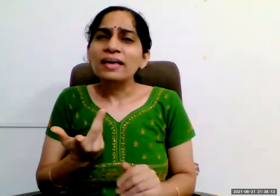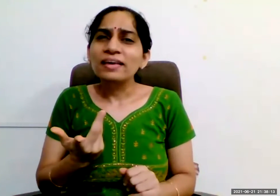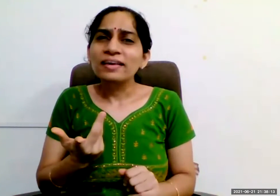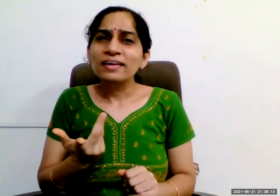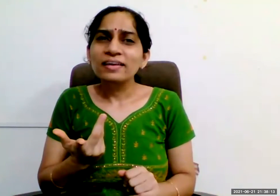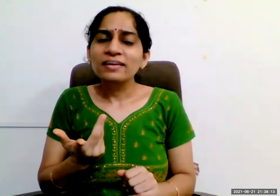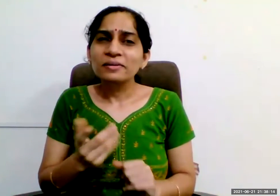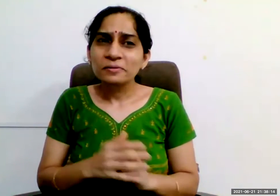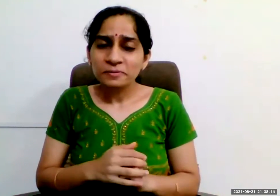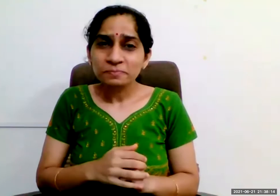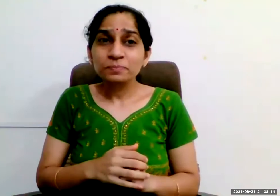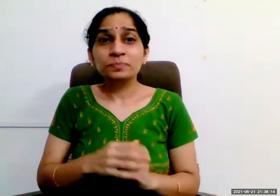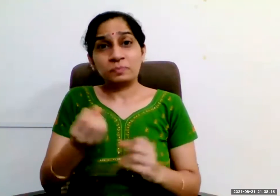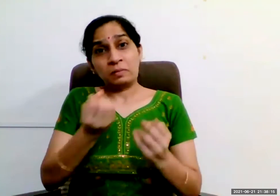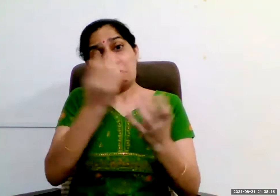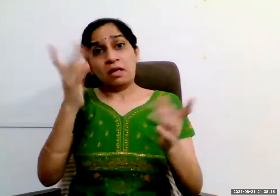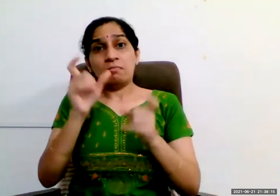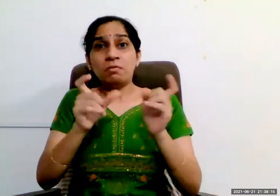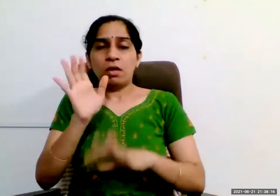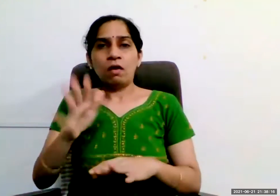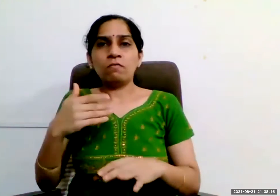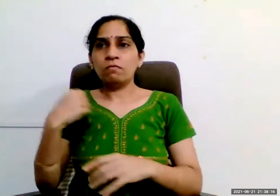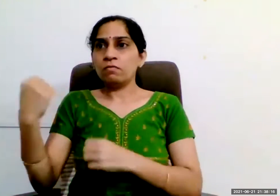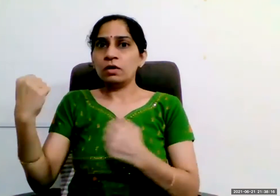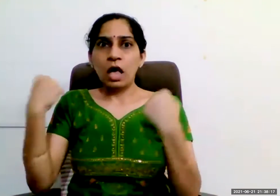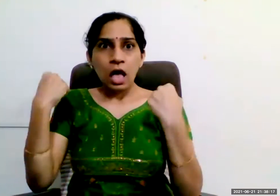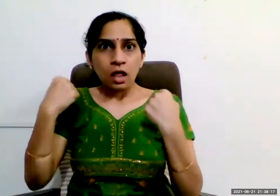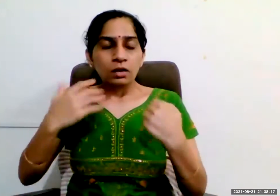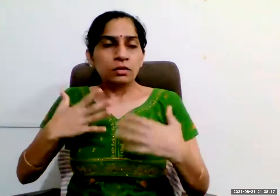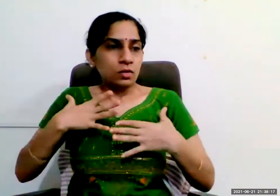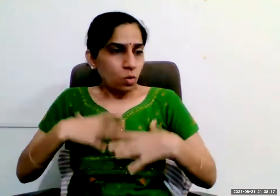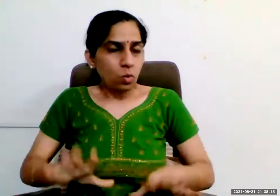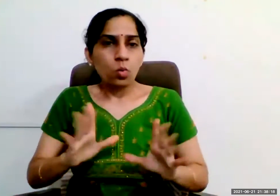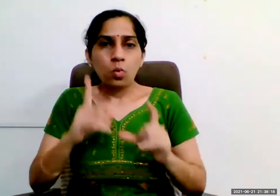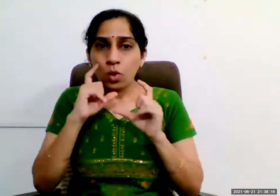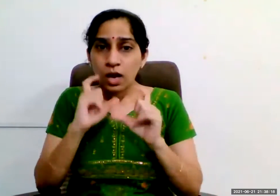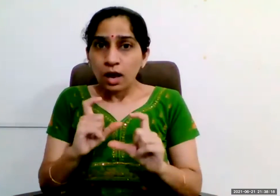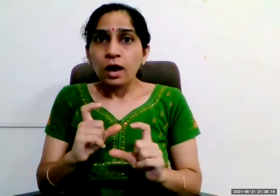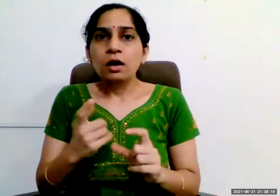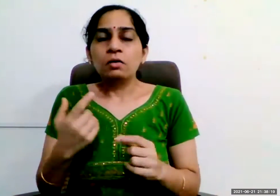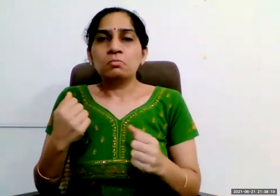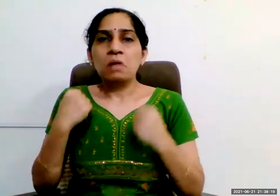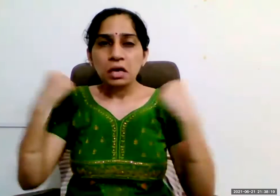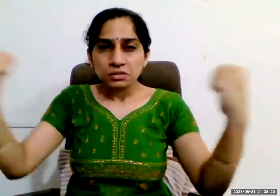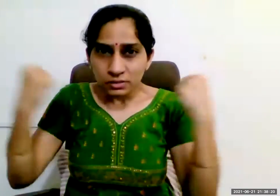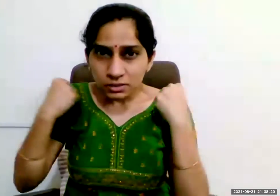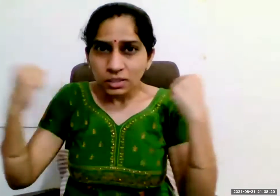working on their health and fitness and eating very well, and they're very strong and fit. Even they have to